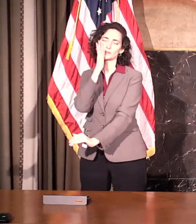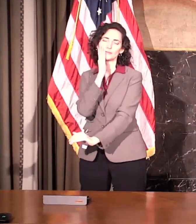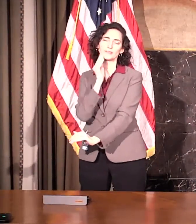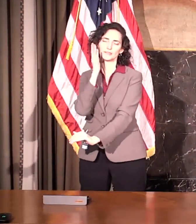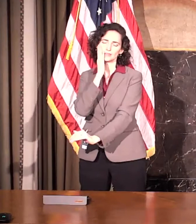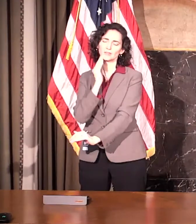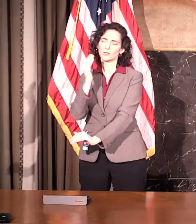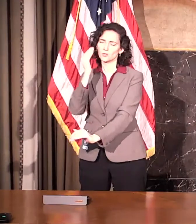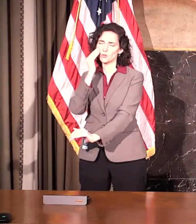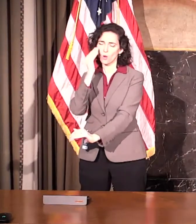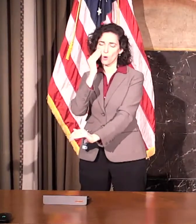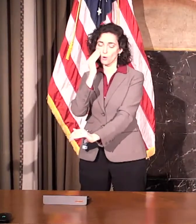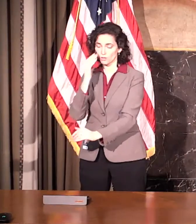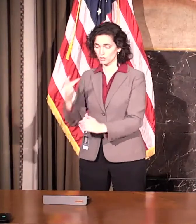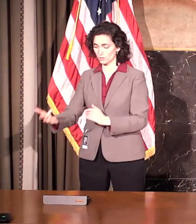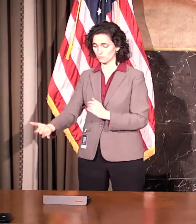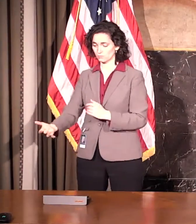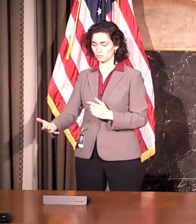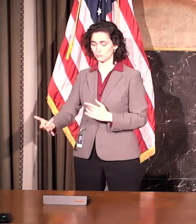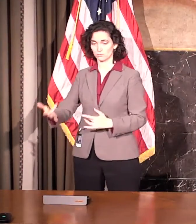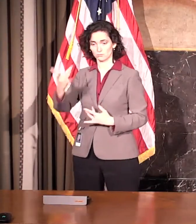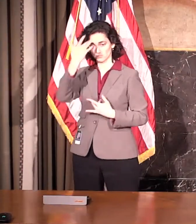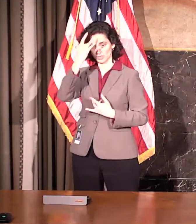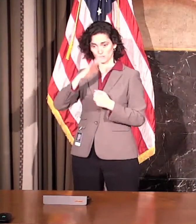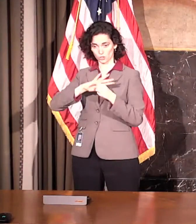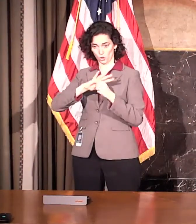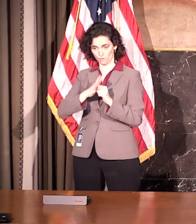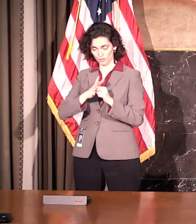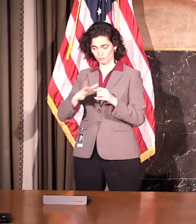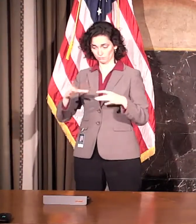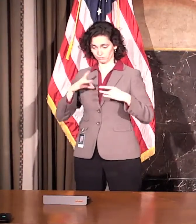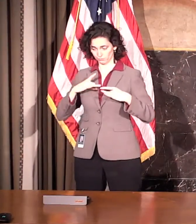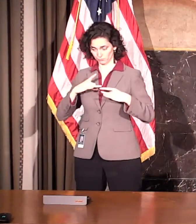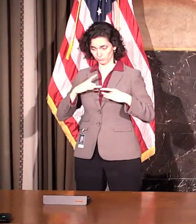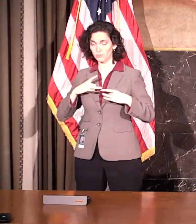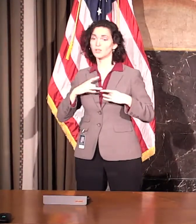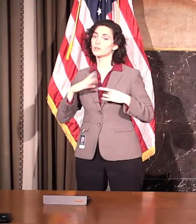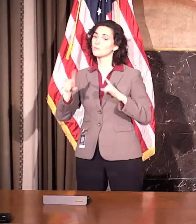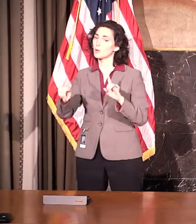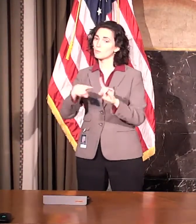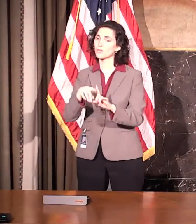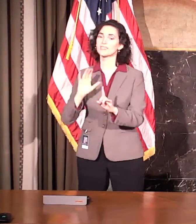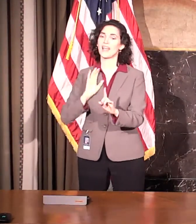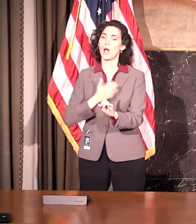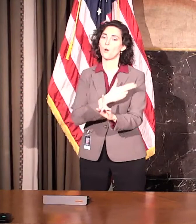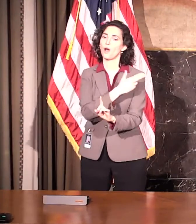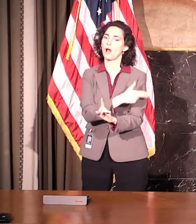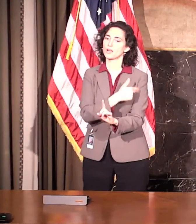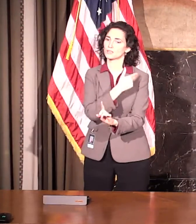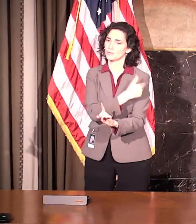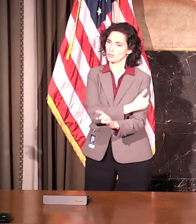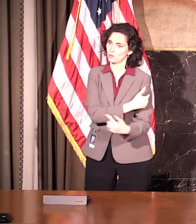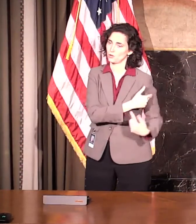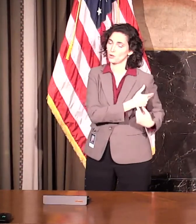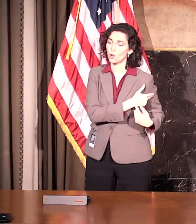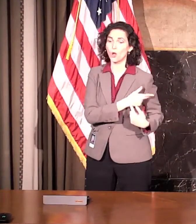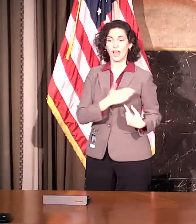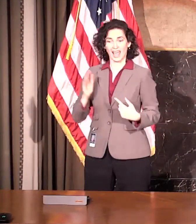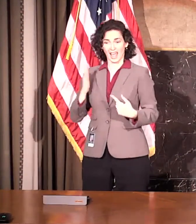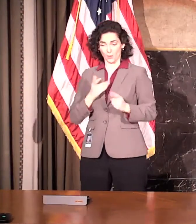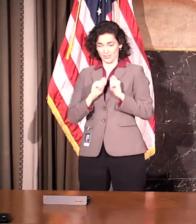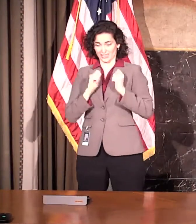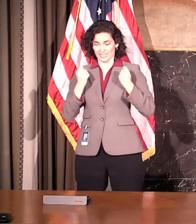just contract COVID-19, but unfortunately, our hospital was the first to lose a valued member of our